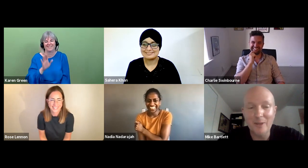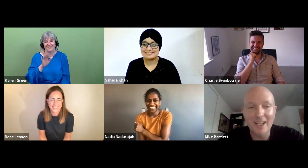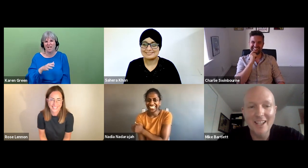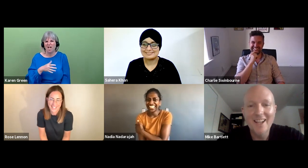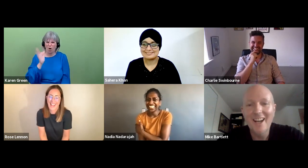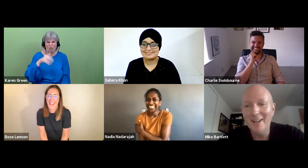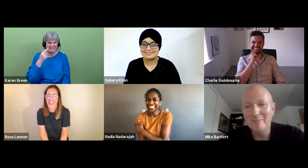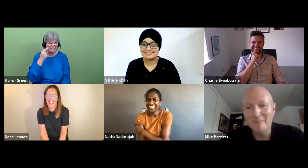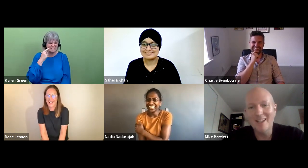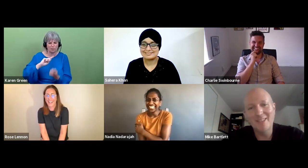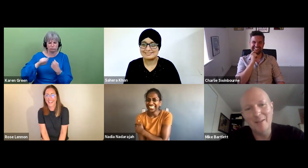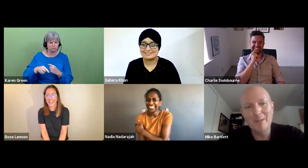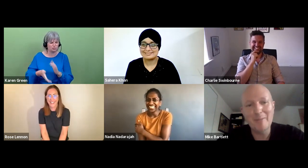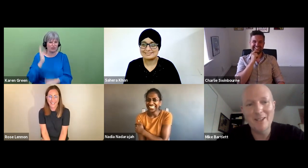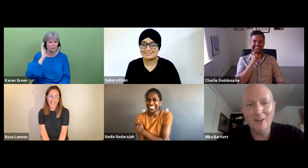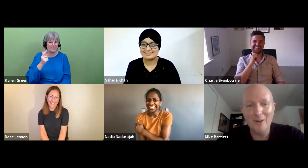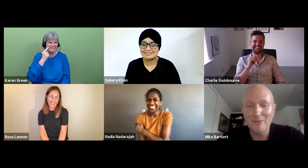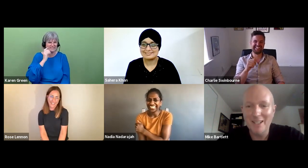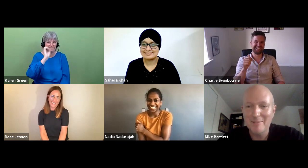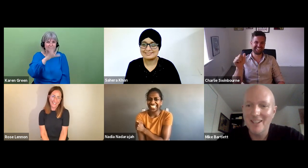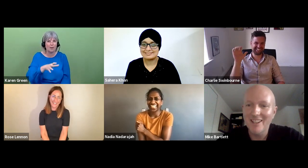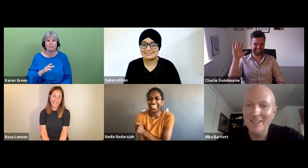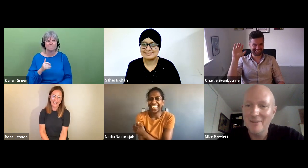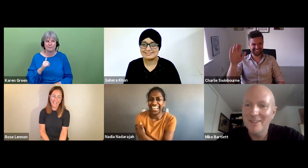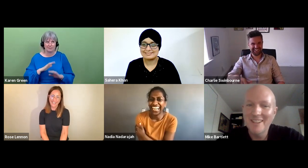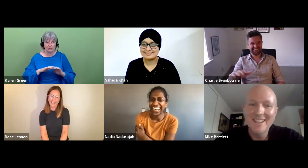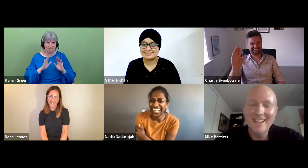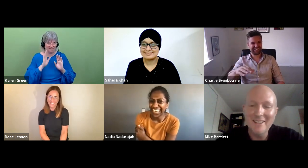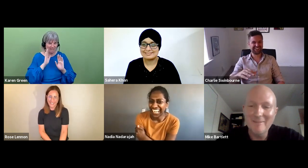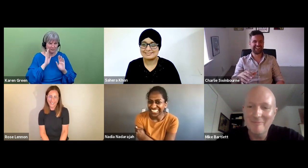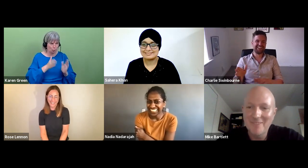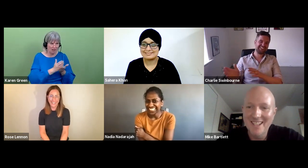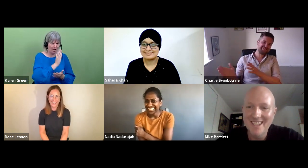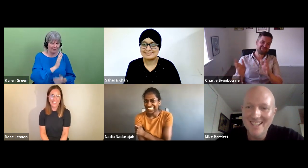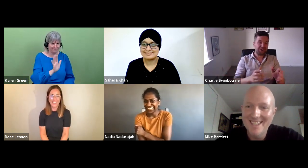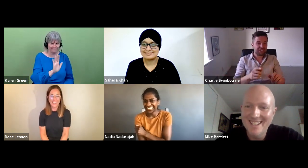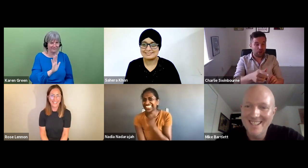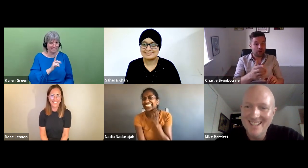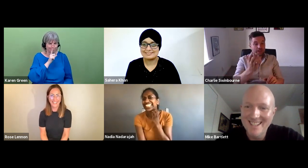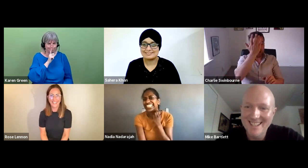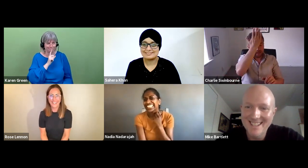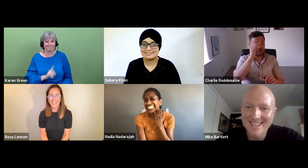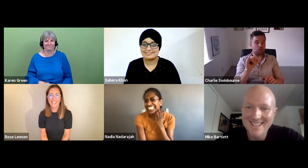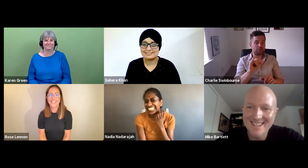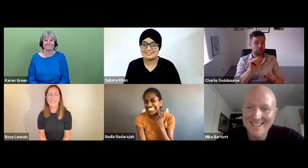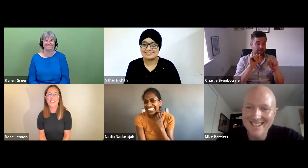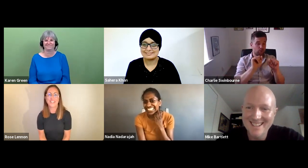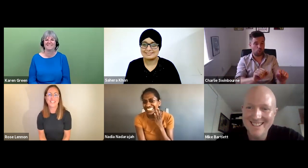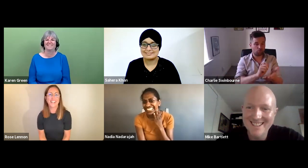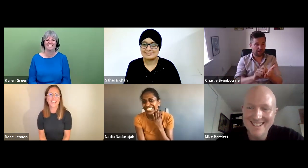away, but you know, maybe not on Facebook Live. So moving on, Nadia,